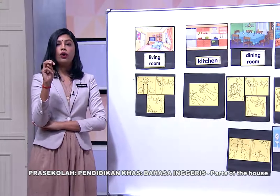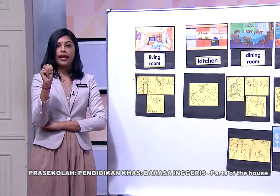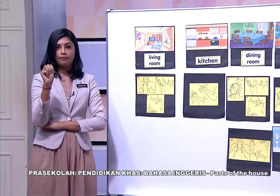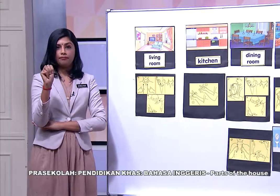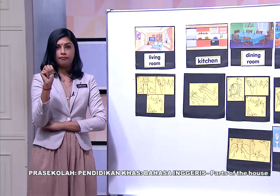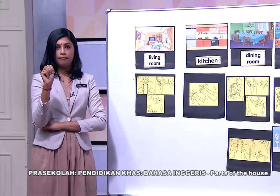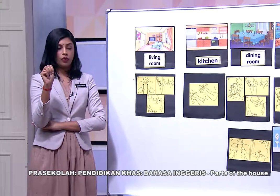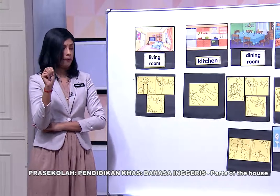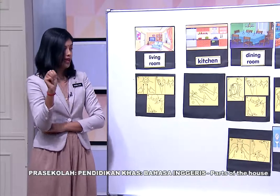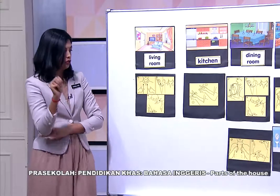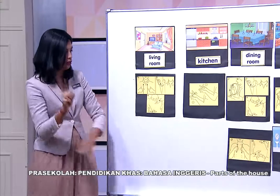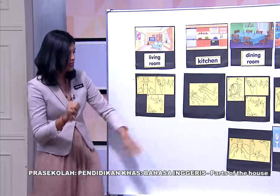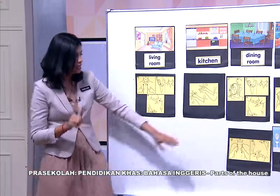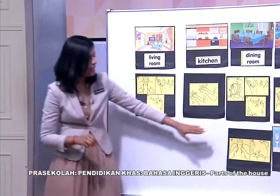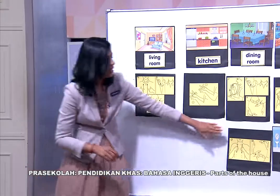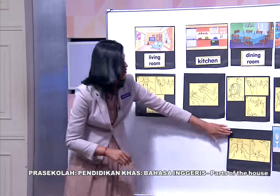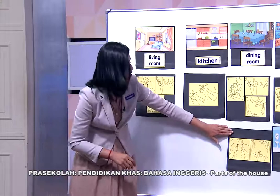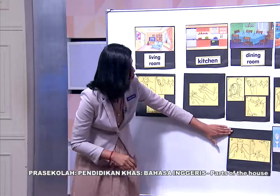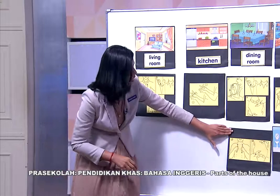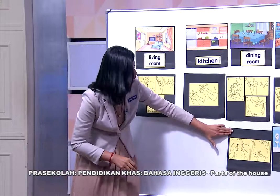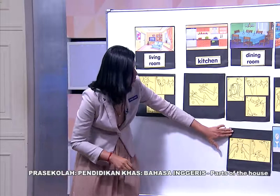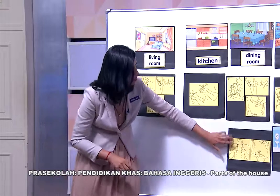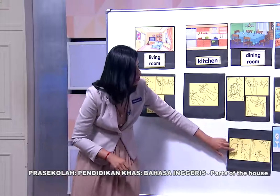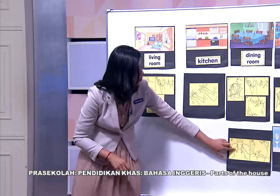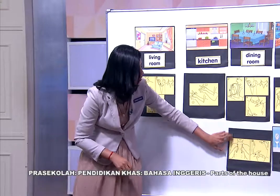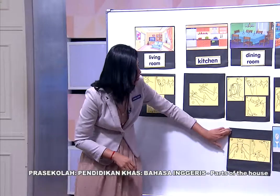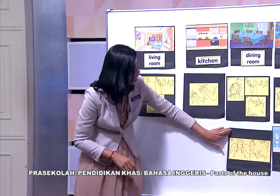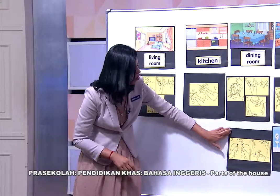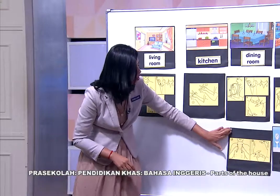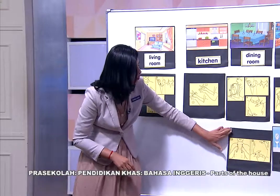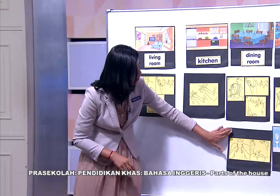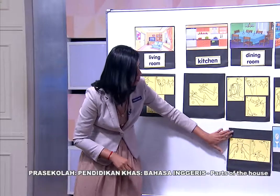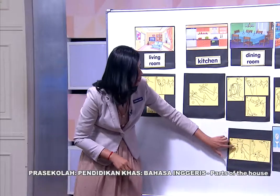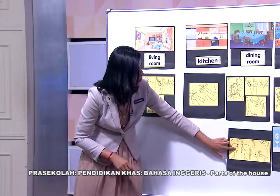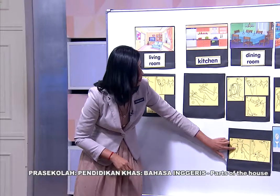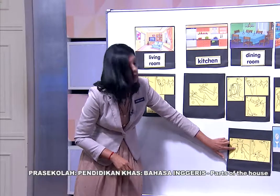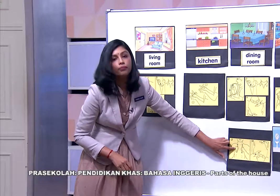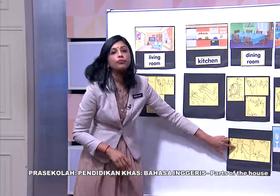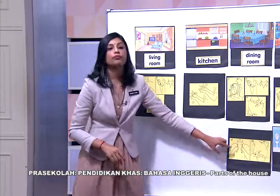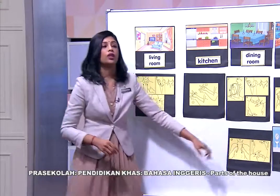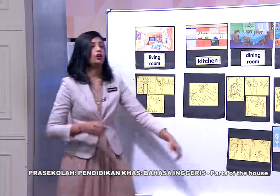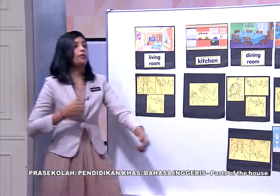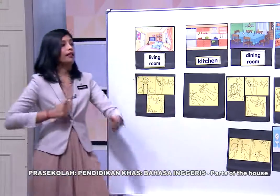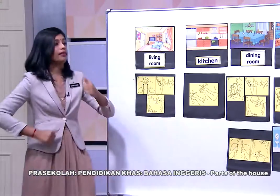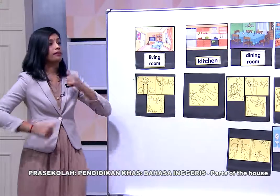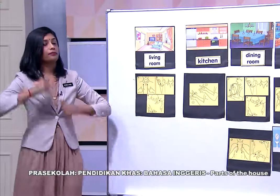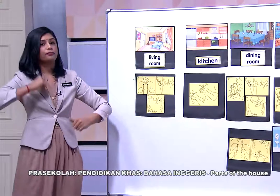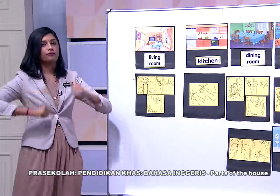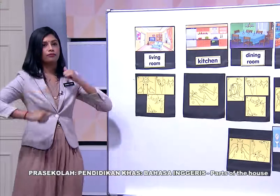M. M. Okay, bathroom means the first one is the action of you taking your bath.